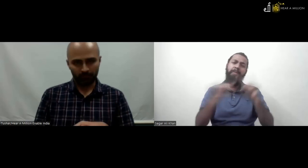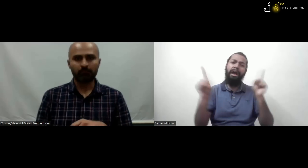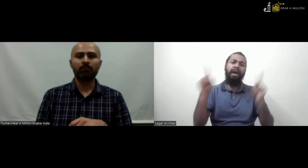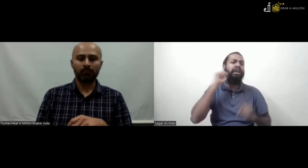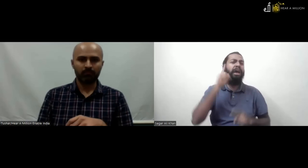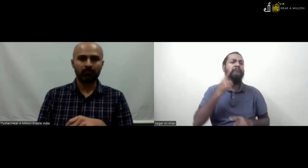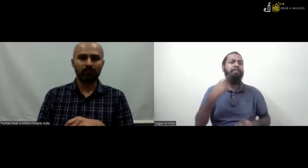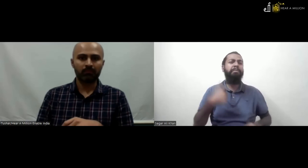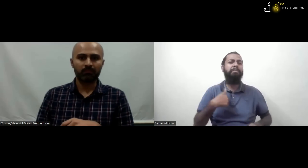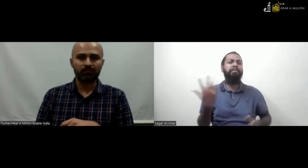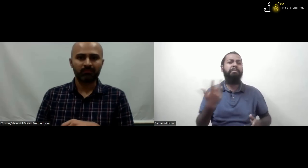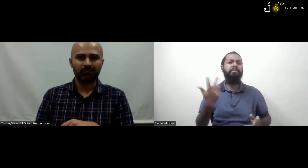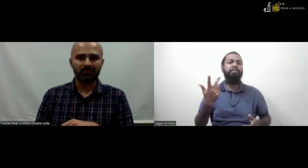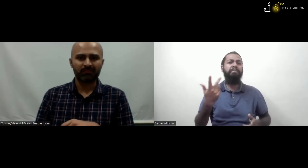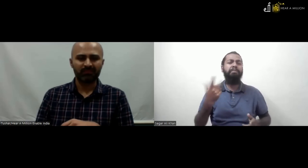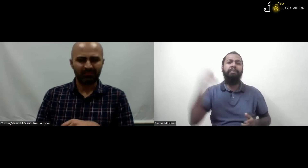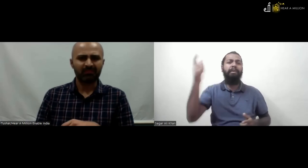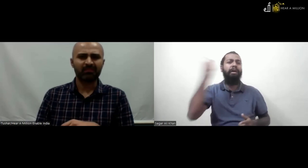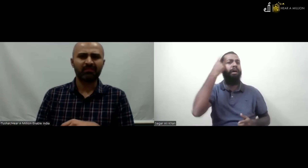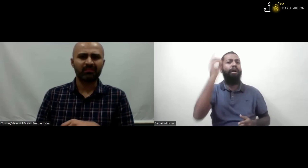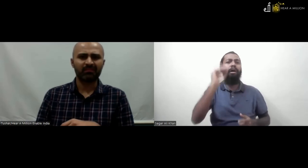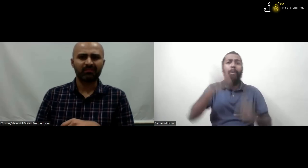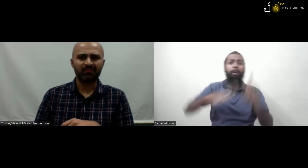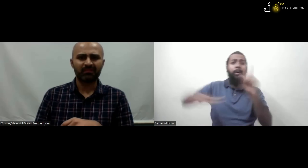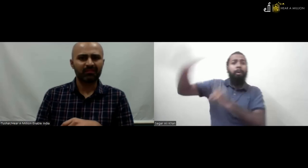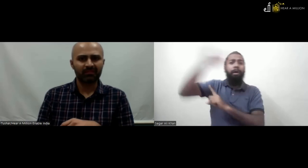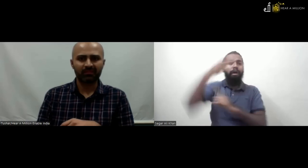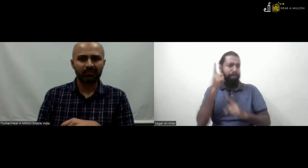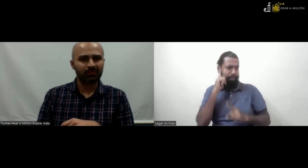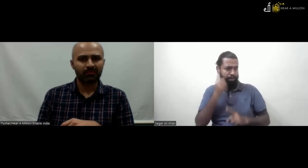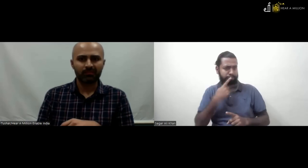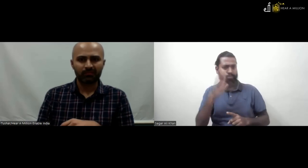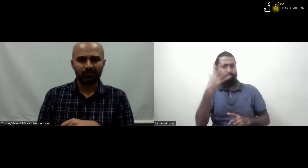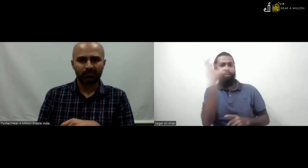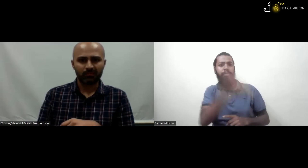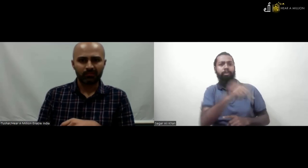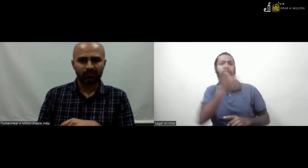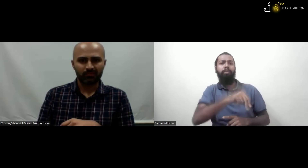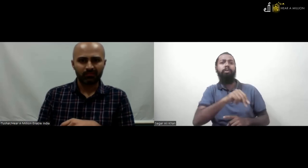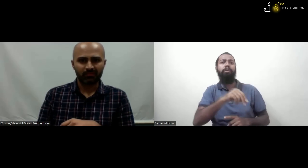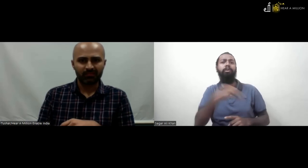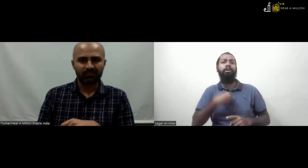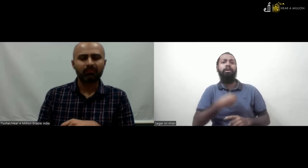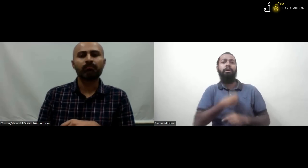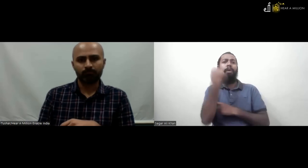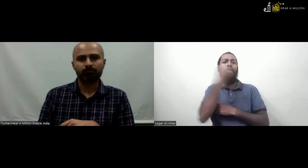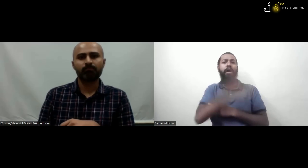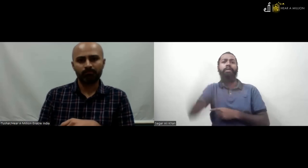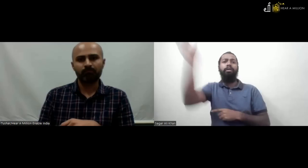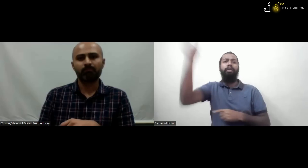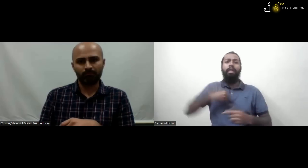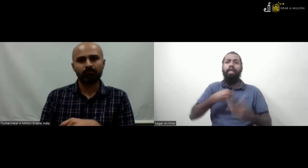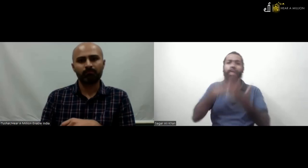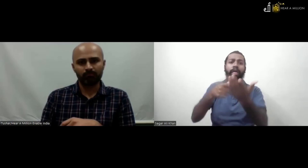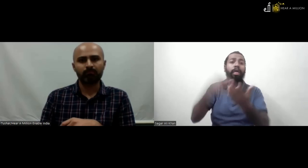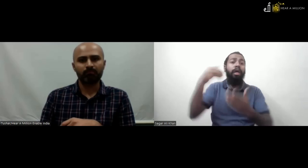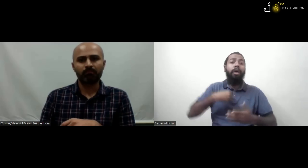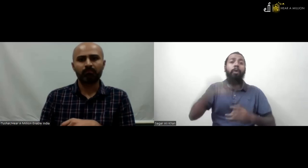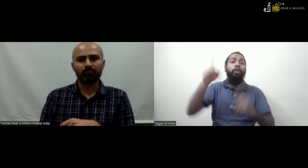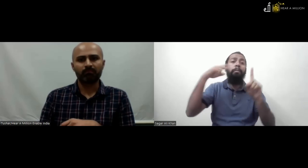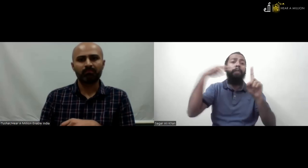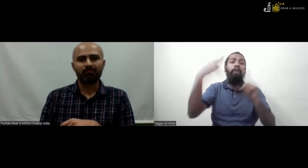and which is going to be customized. Other kind of tires, bigger tires, etc., are going to be adapted. And then, but somehow there's a